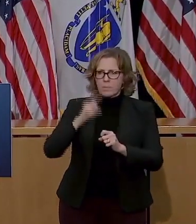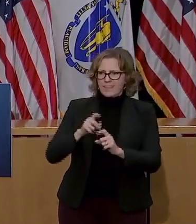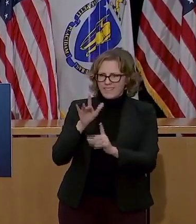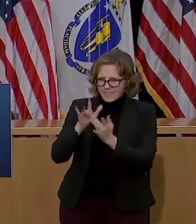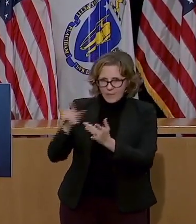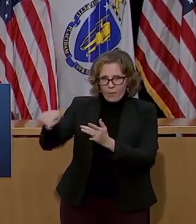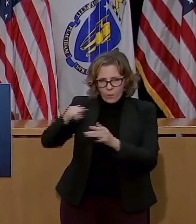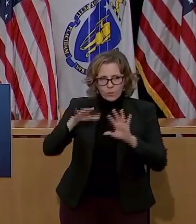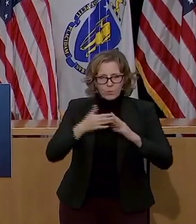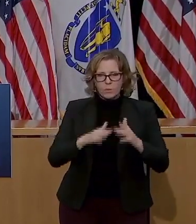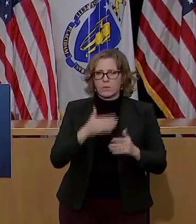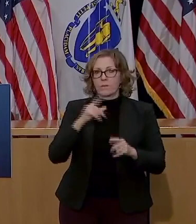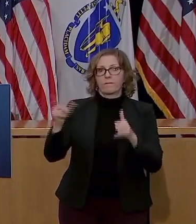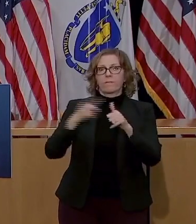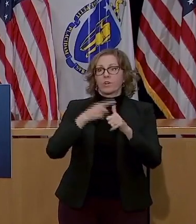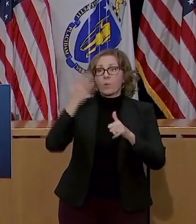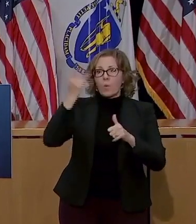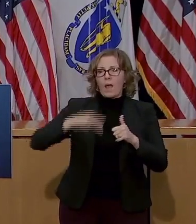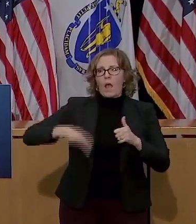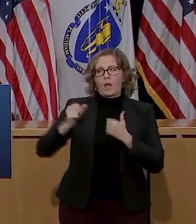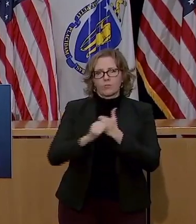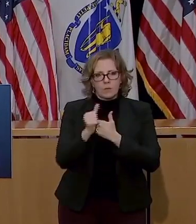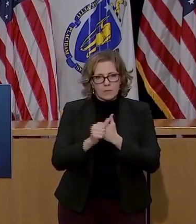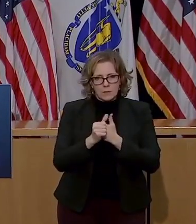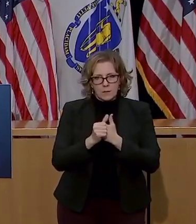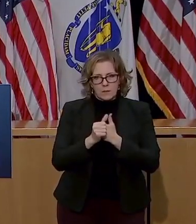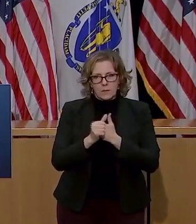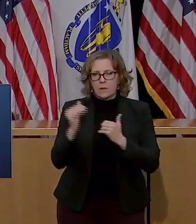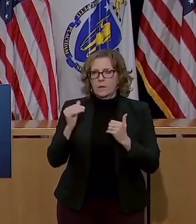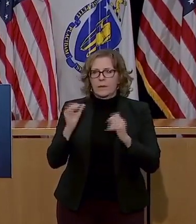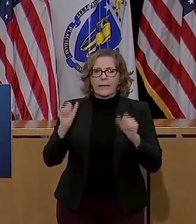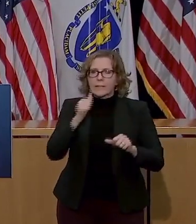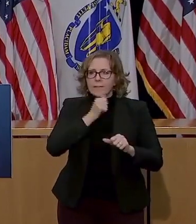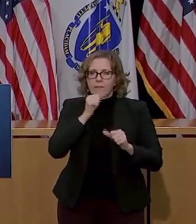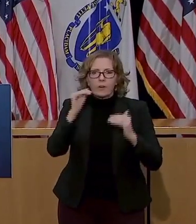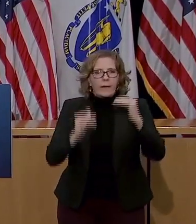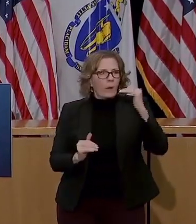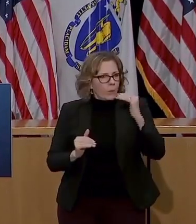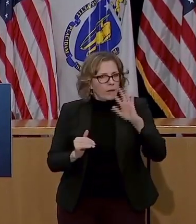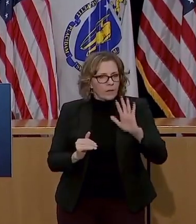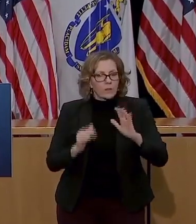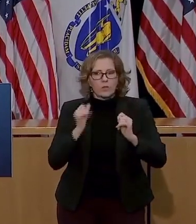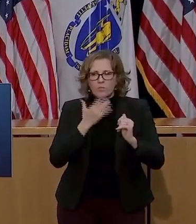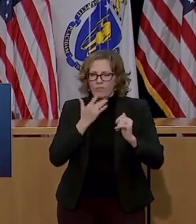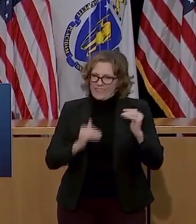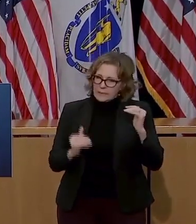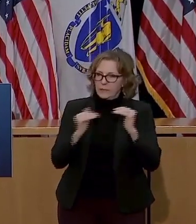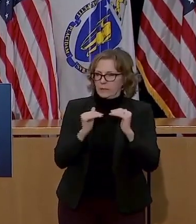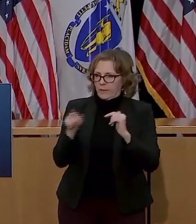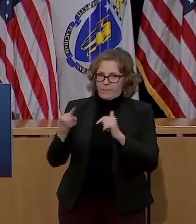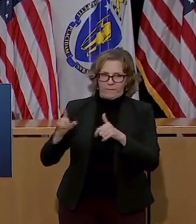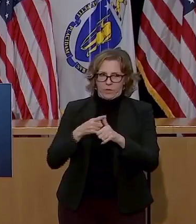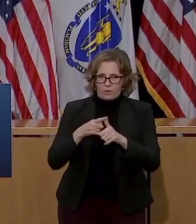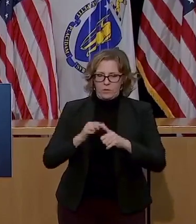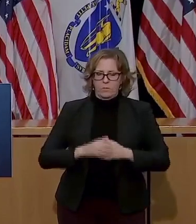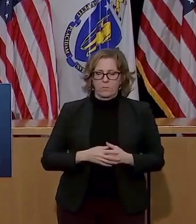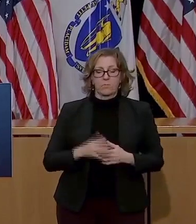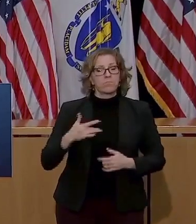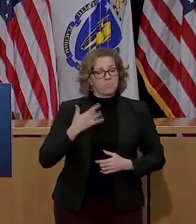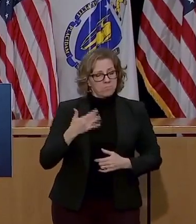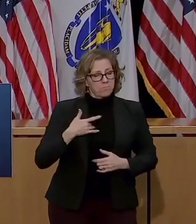first. And I do think the decision we made to focus primarily out of the gate on long-term